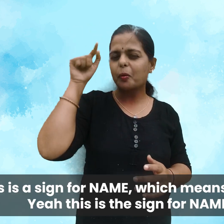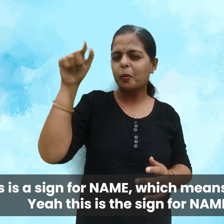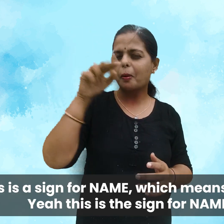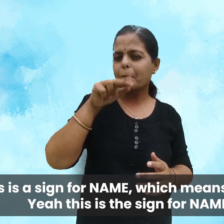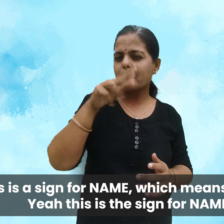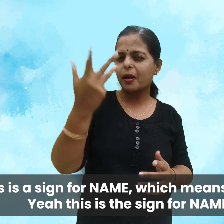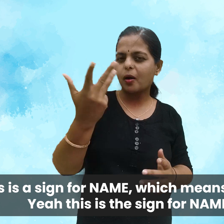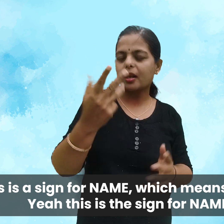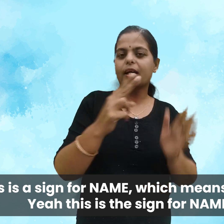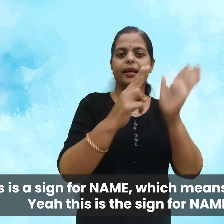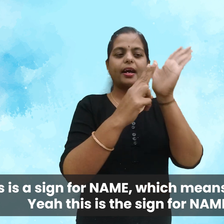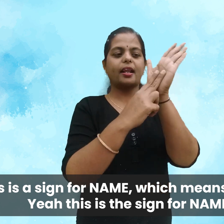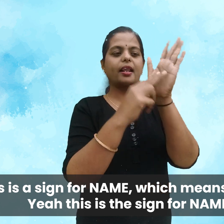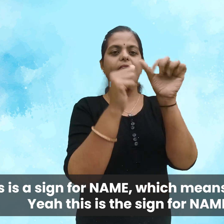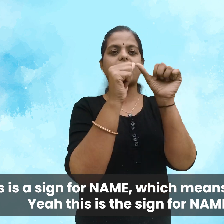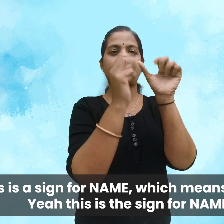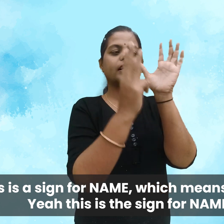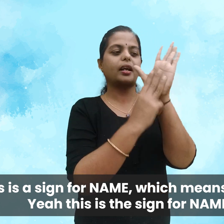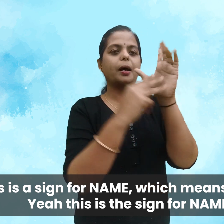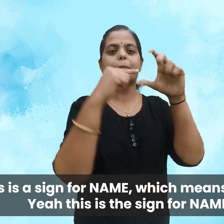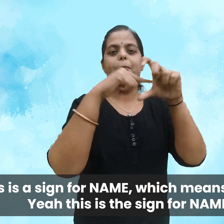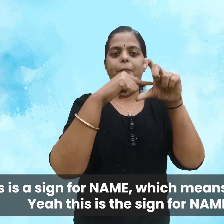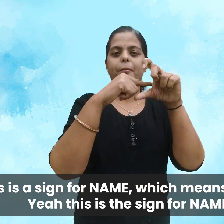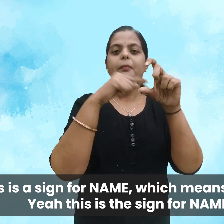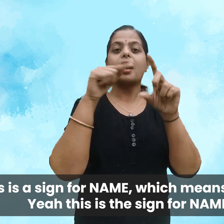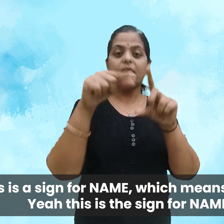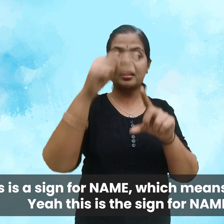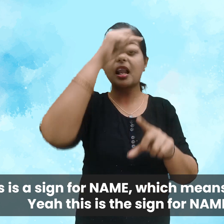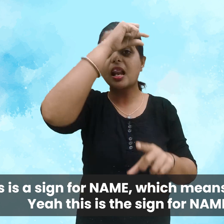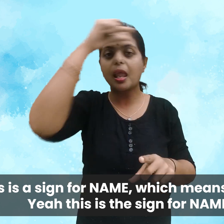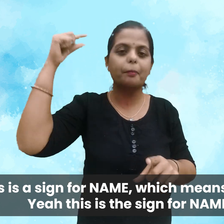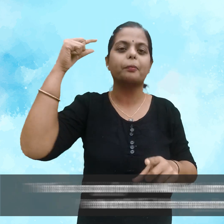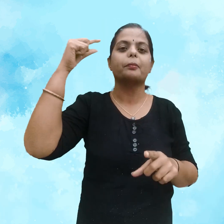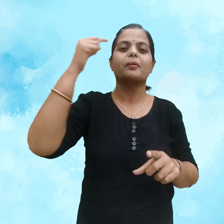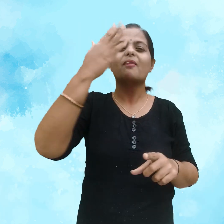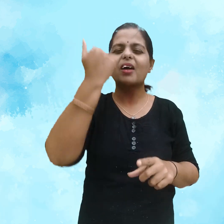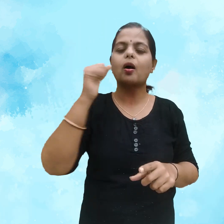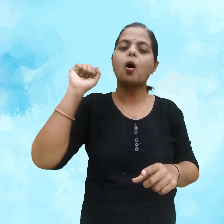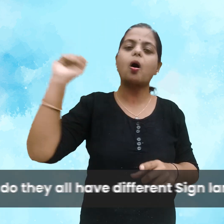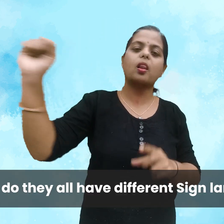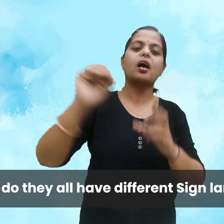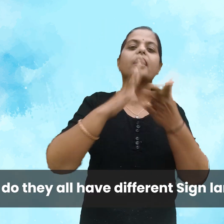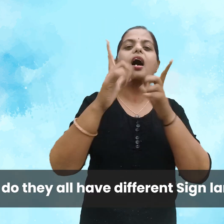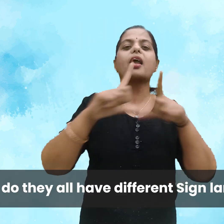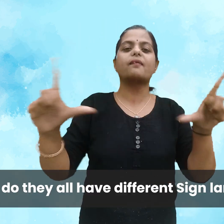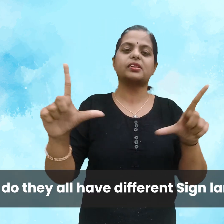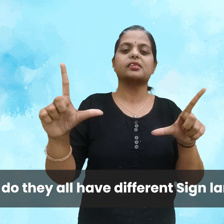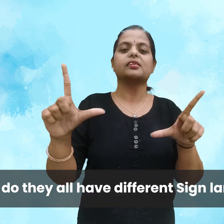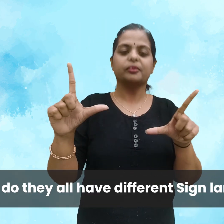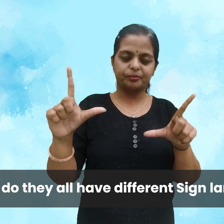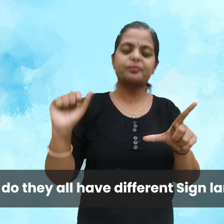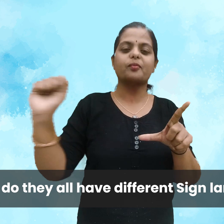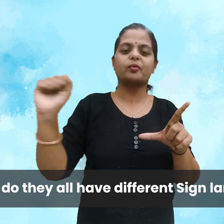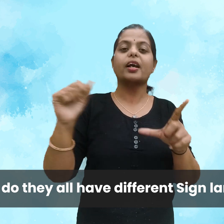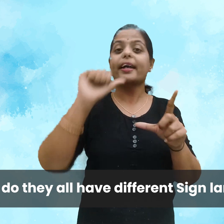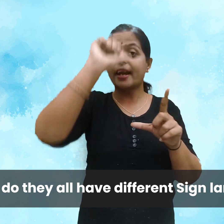for name, which means NAME. Yes, this is the sign for name. Why do different places have different